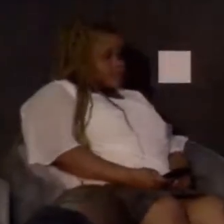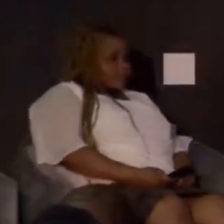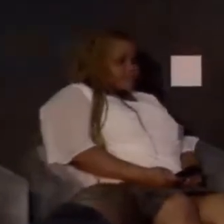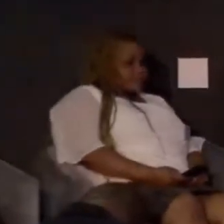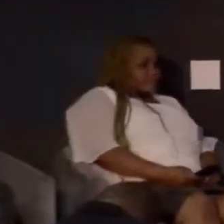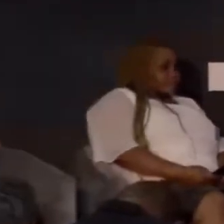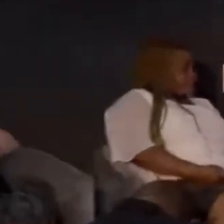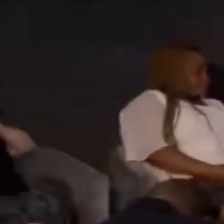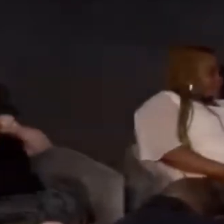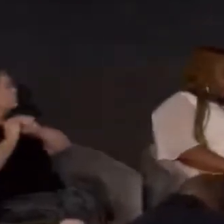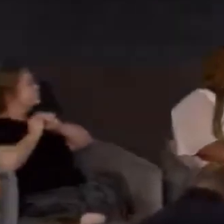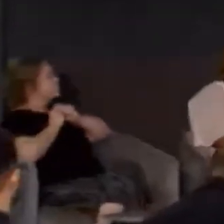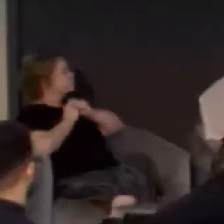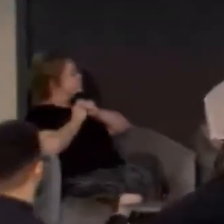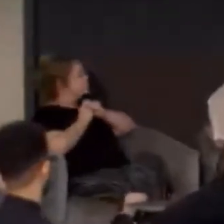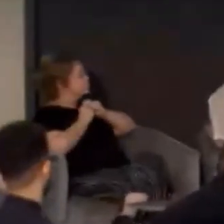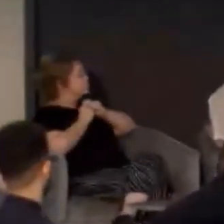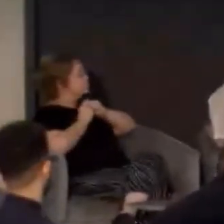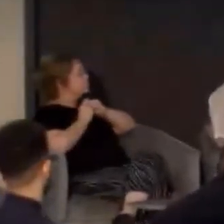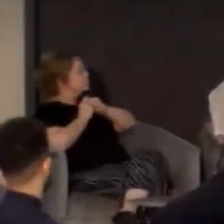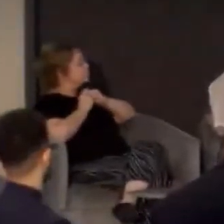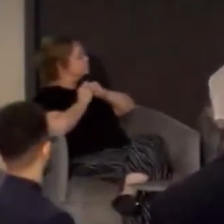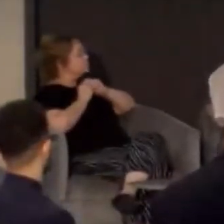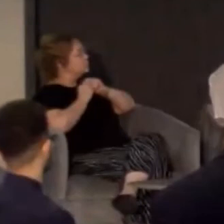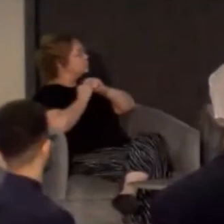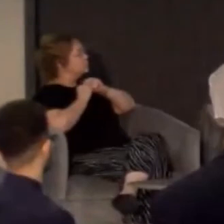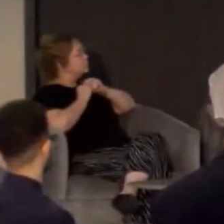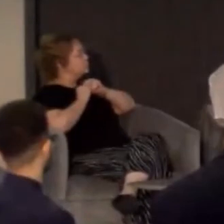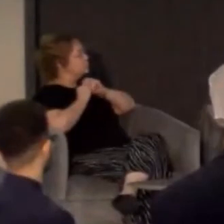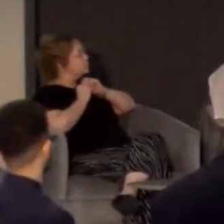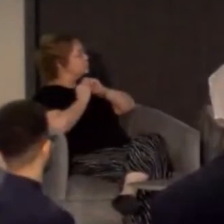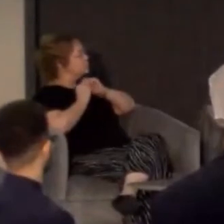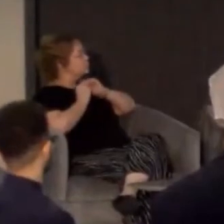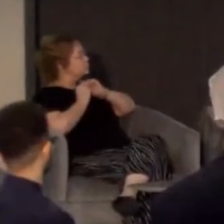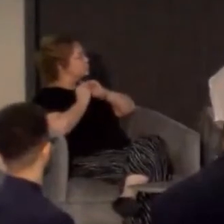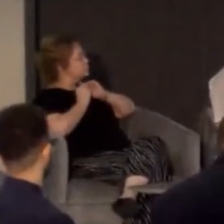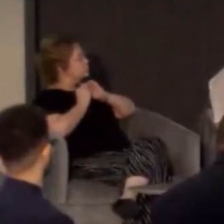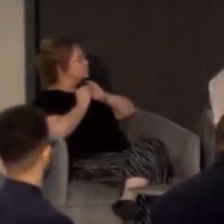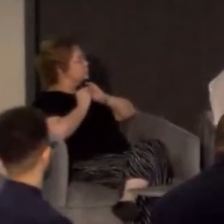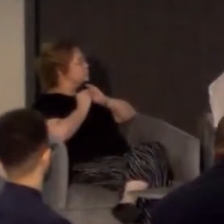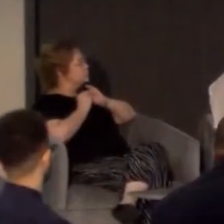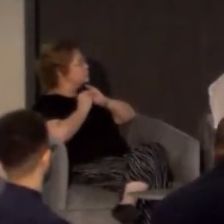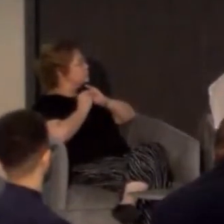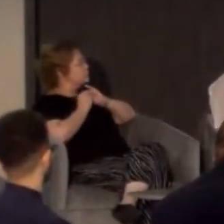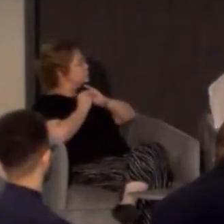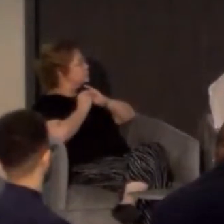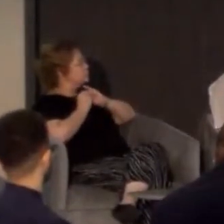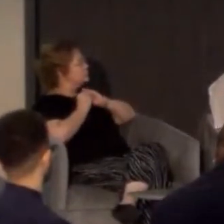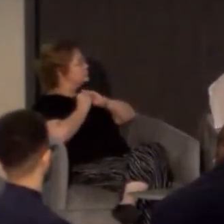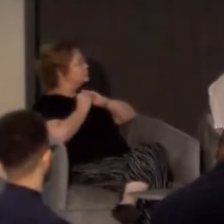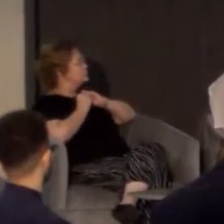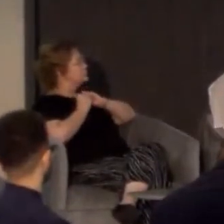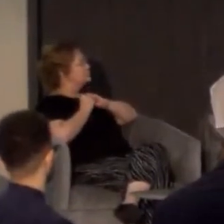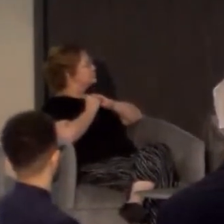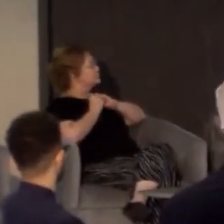knowing that we're never going to give solutions to everything. Ma'am, I'm going to come to you now. I'm going to take one question, and please a question,